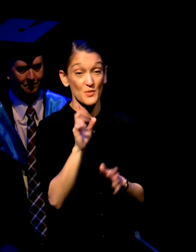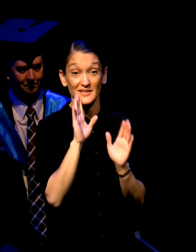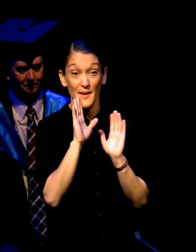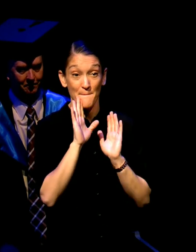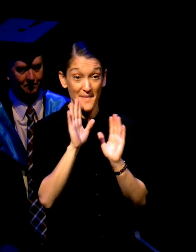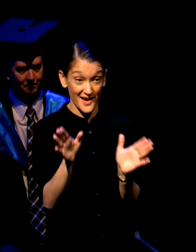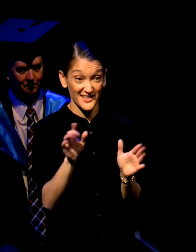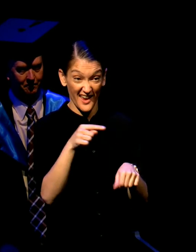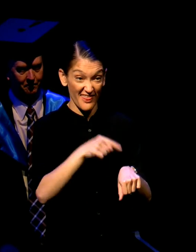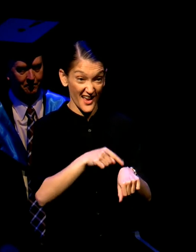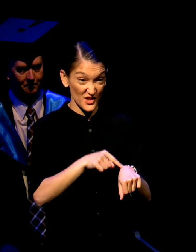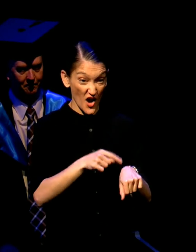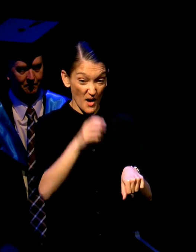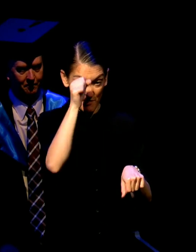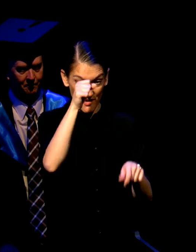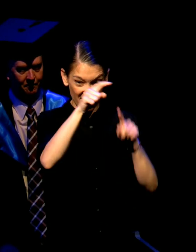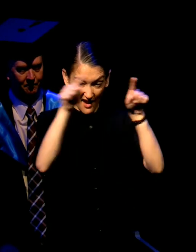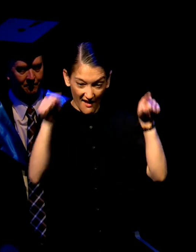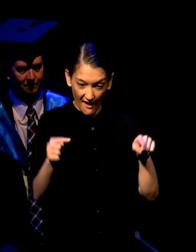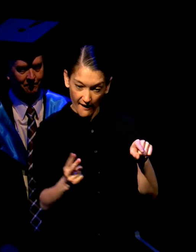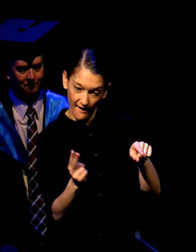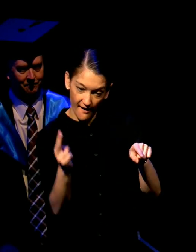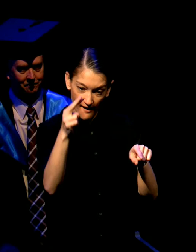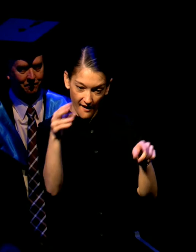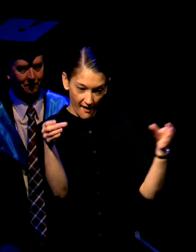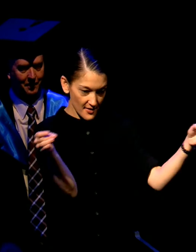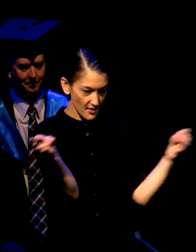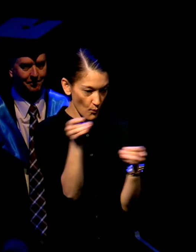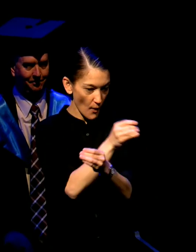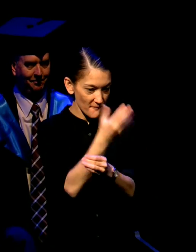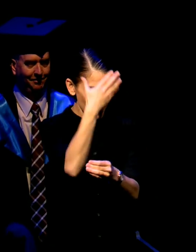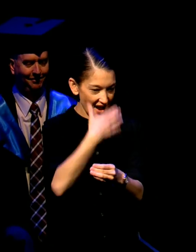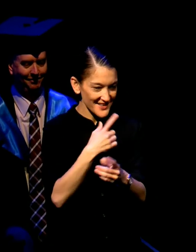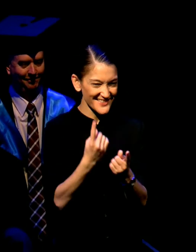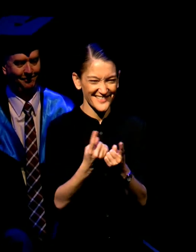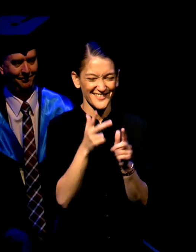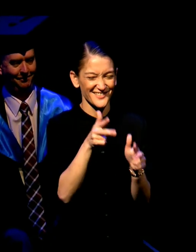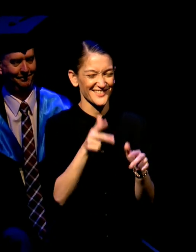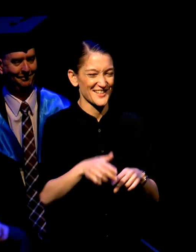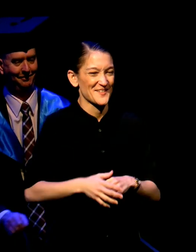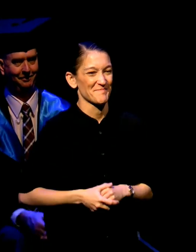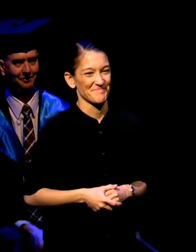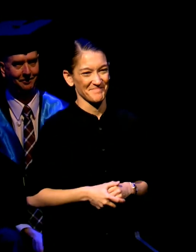the fact that you could cut things out of photos and swap people's heads and all those sorts of things.